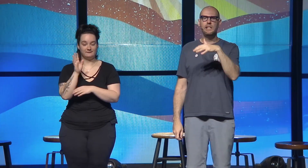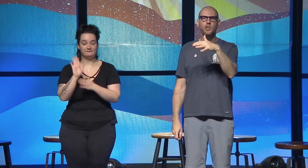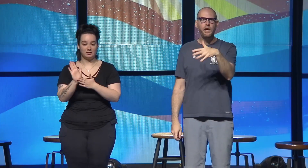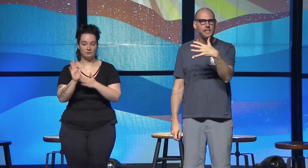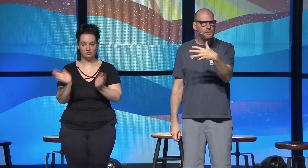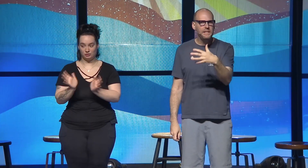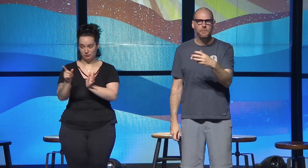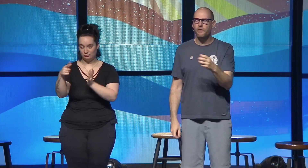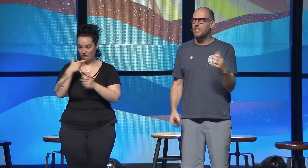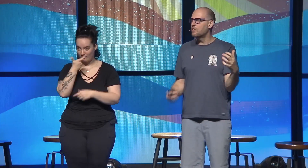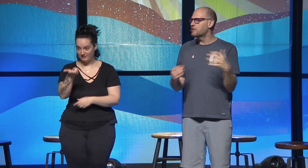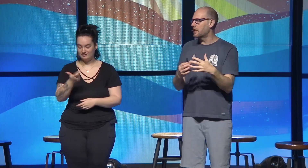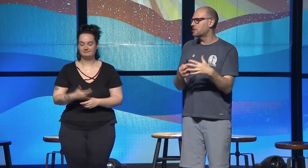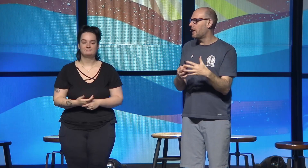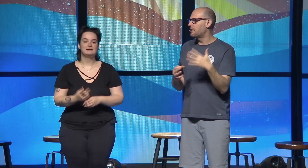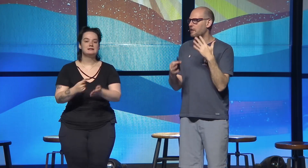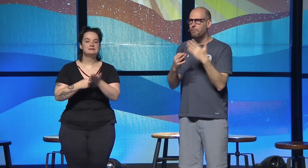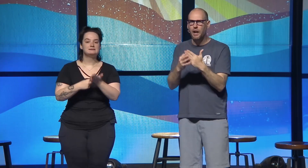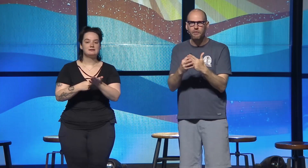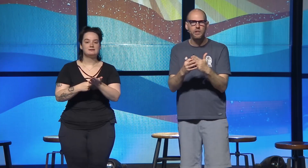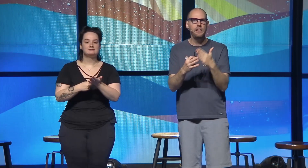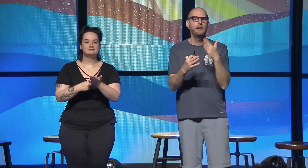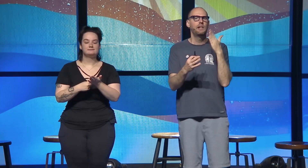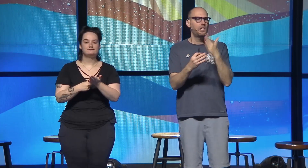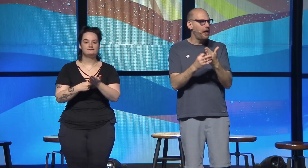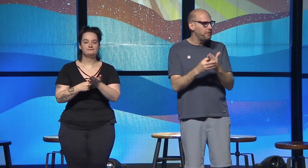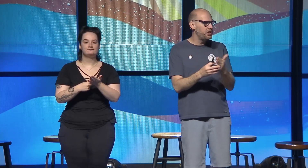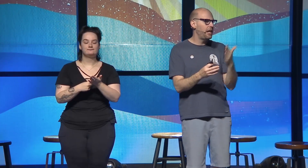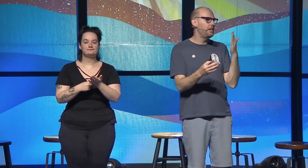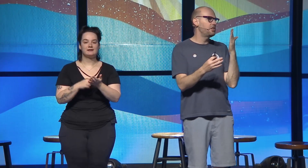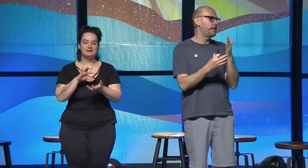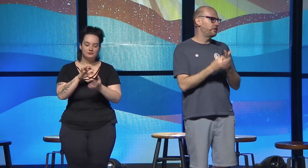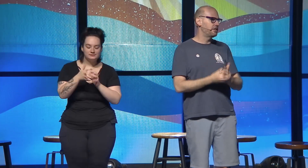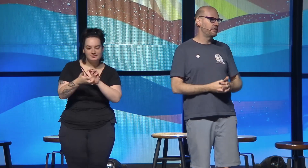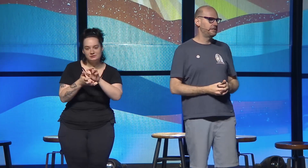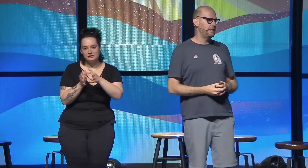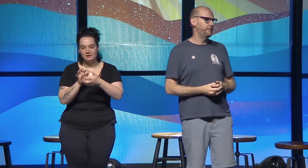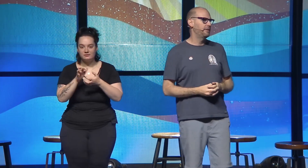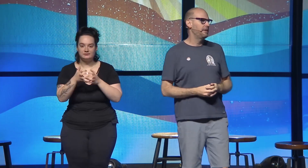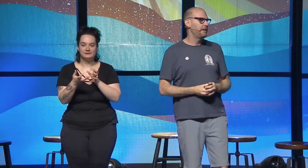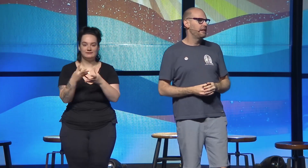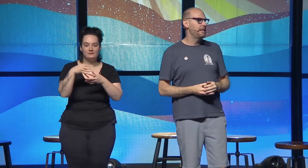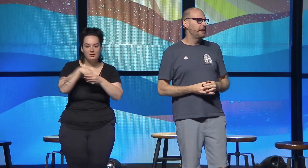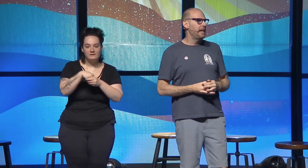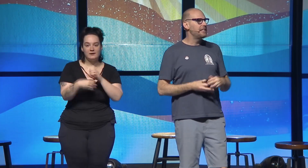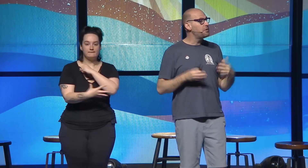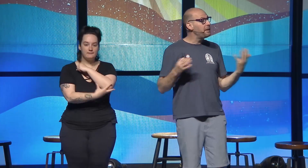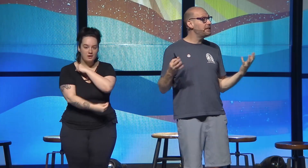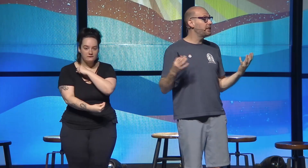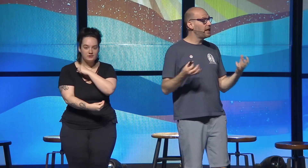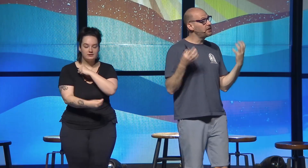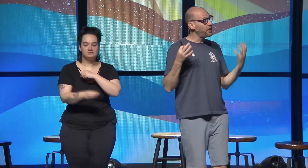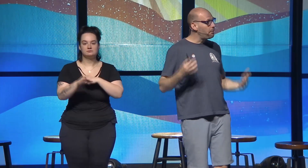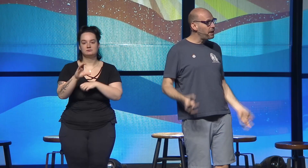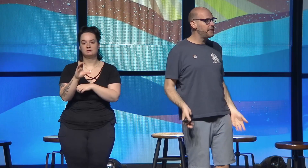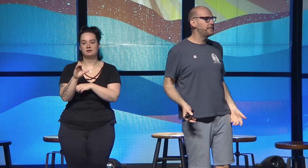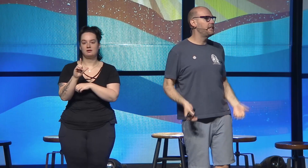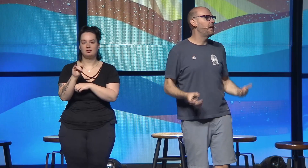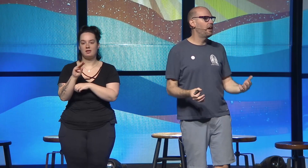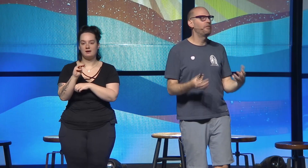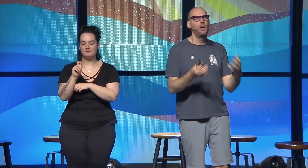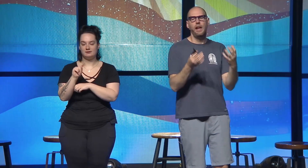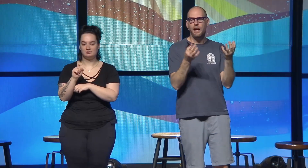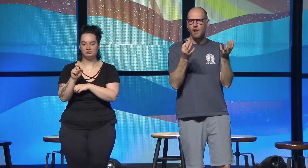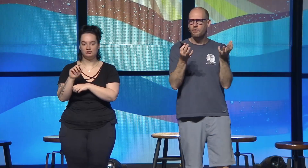Talk, he speaks about the intersectionality of poverty, climate change, and illiteracy. And he speaks to like the